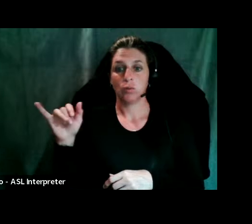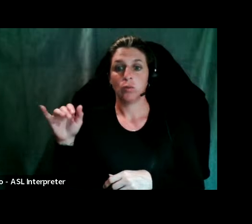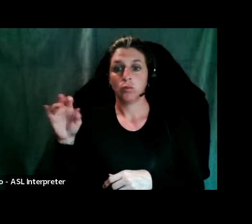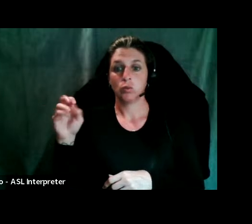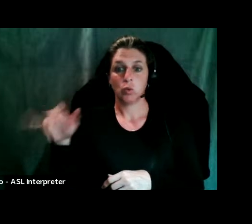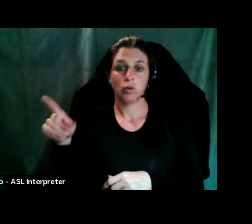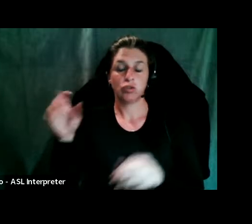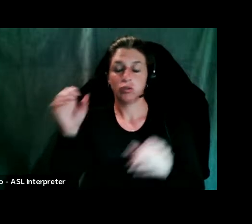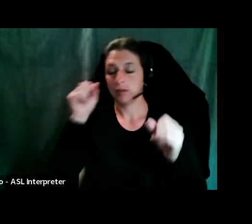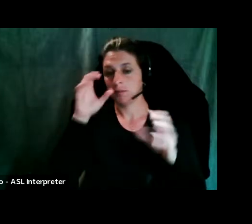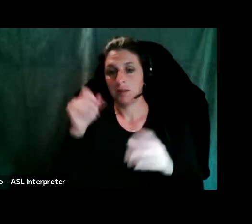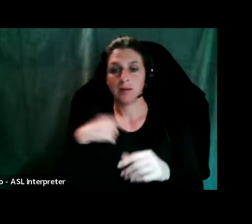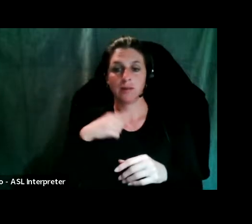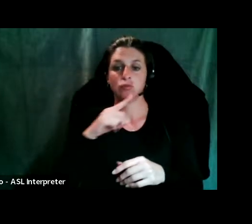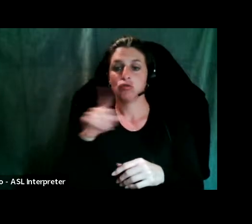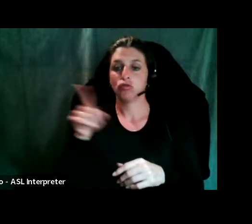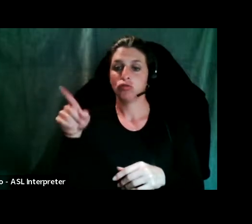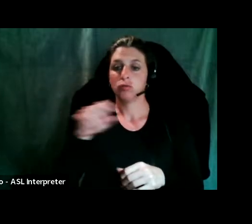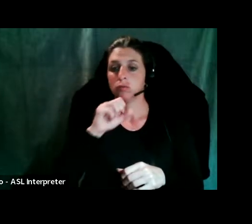sure she would love to